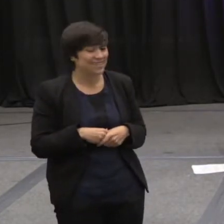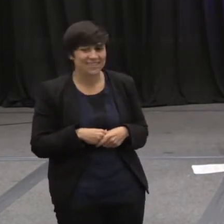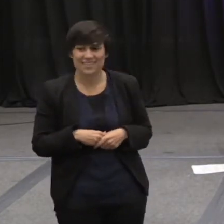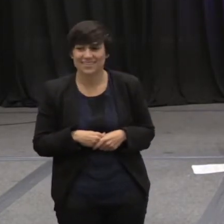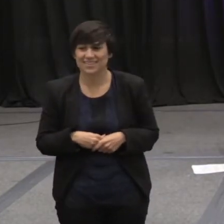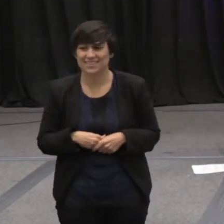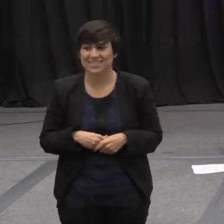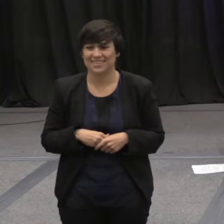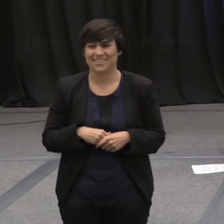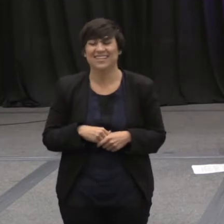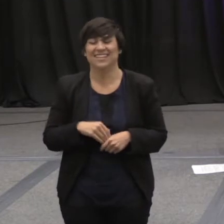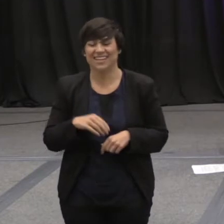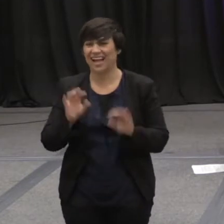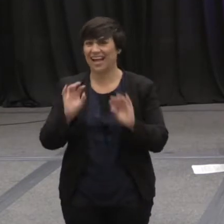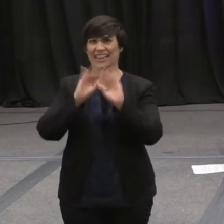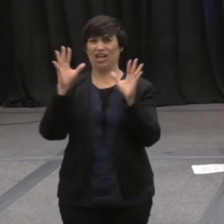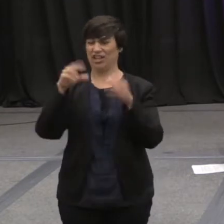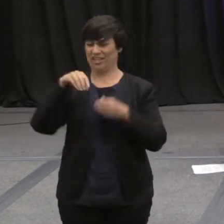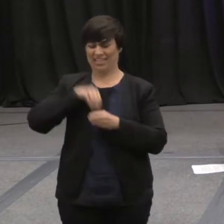so clearly something was going on.